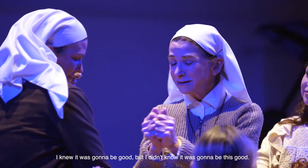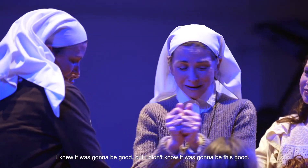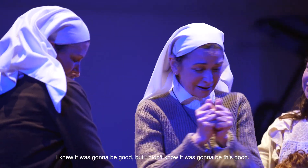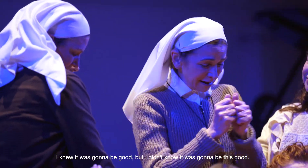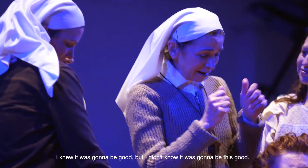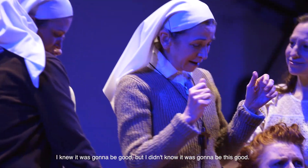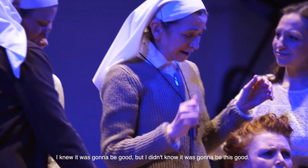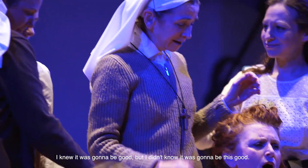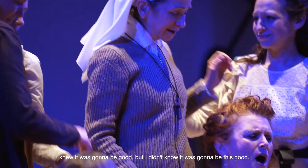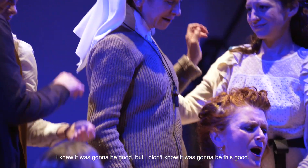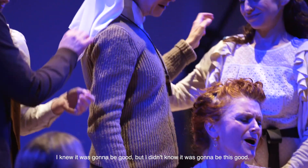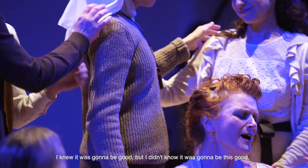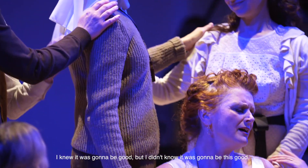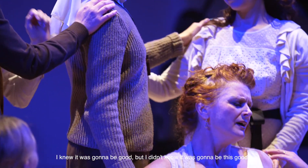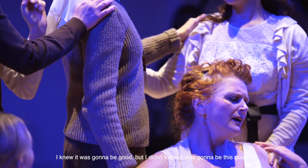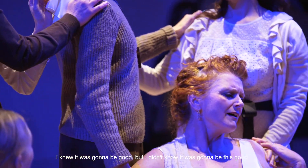was going to be good, but I didn't know it was going to be this good. Music